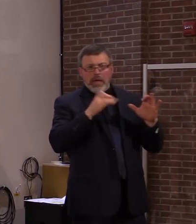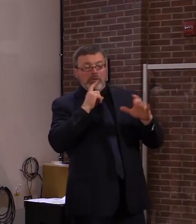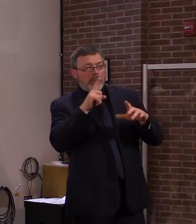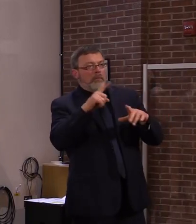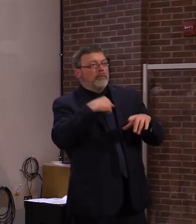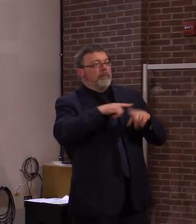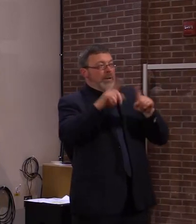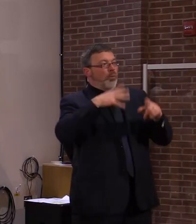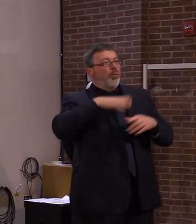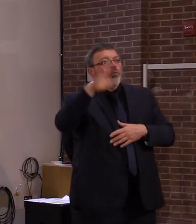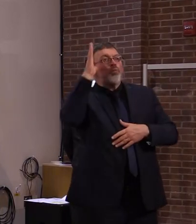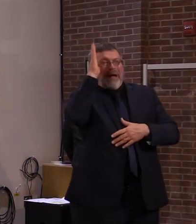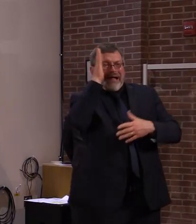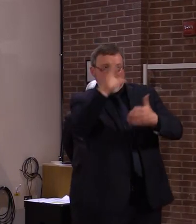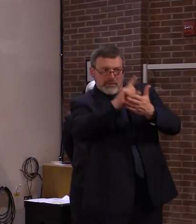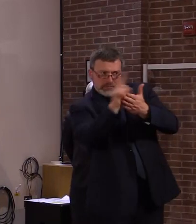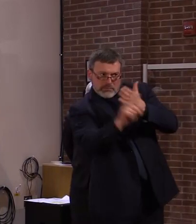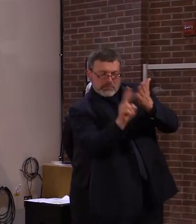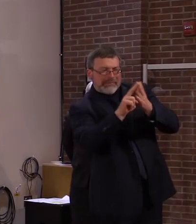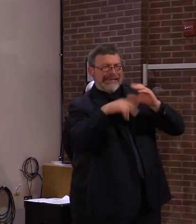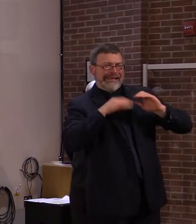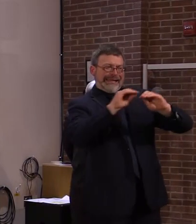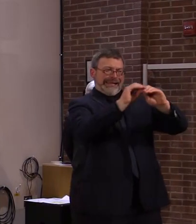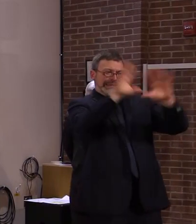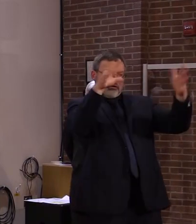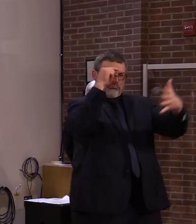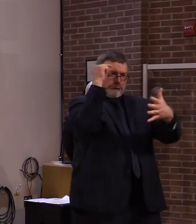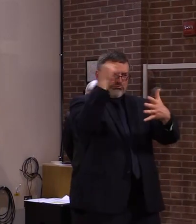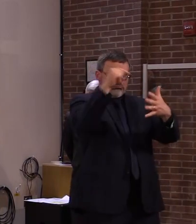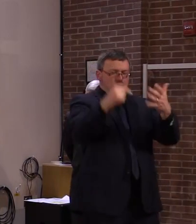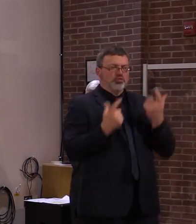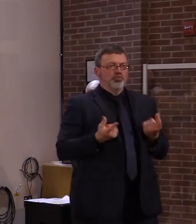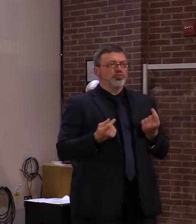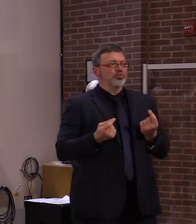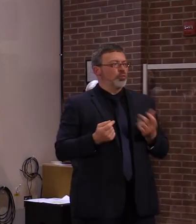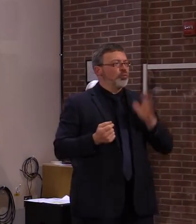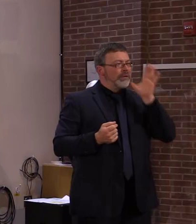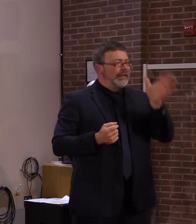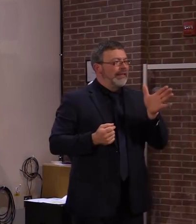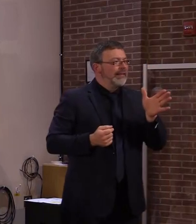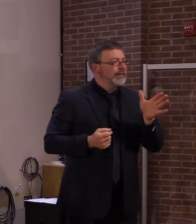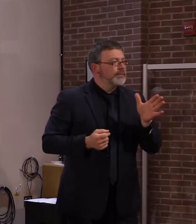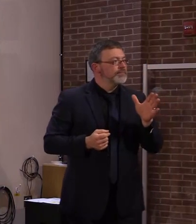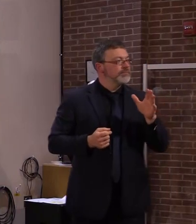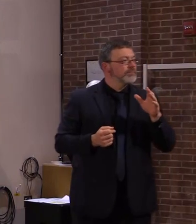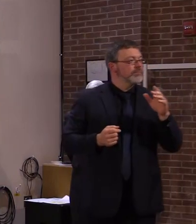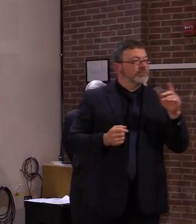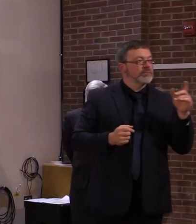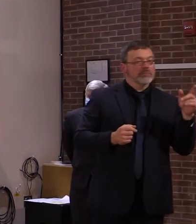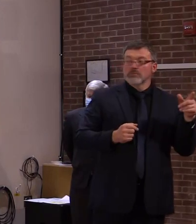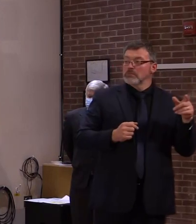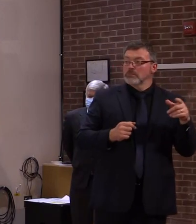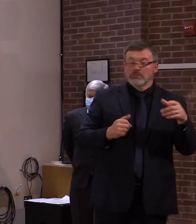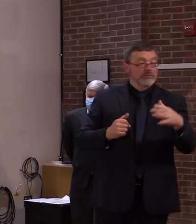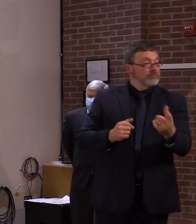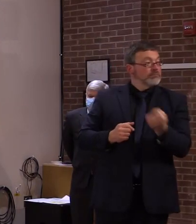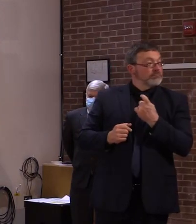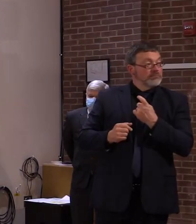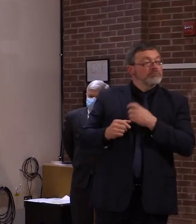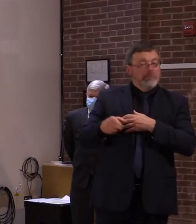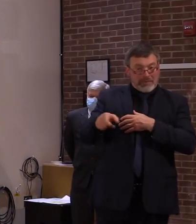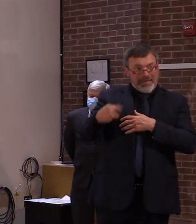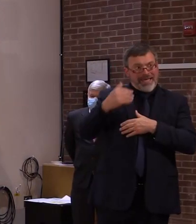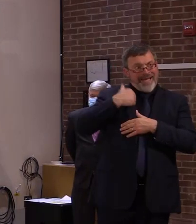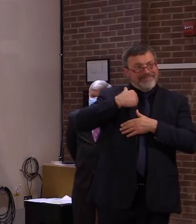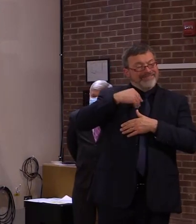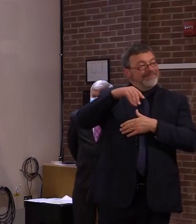Yes, thank you. And then as a follow-up, in some states, rapid antigen tests are being made available in public libraries free of charge. Is this something